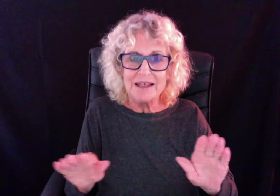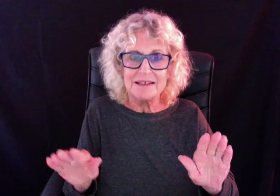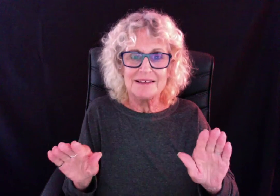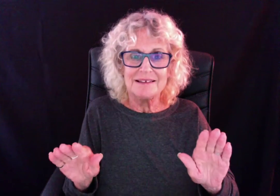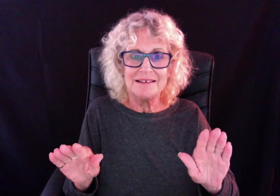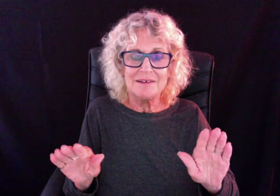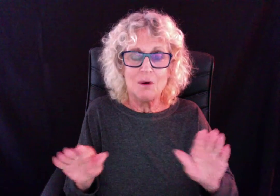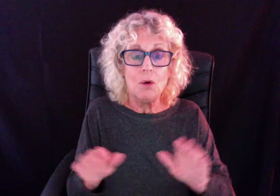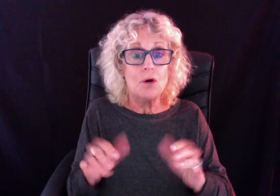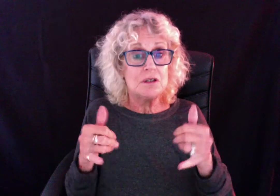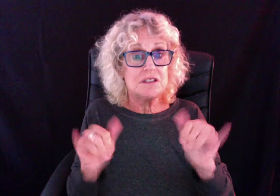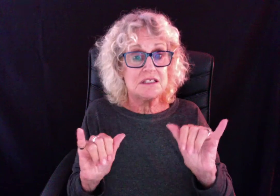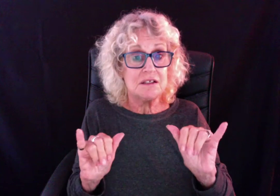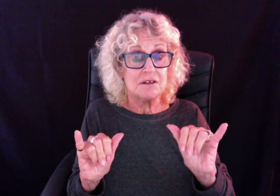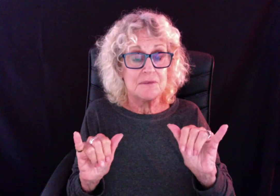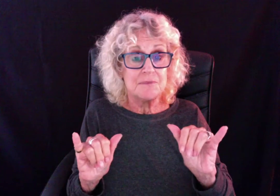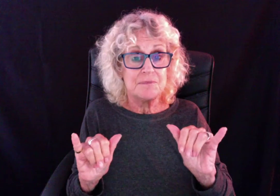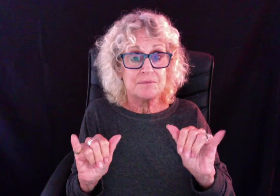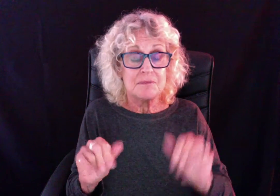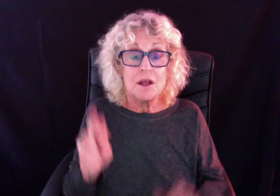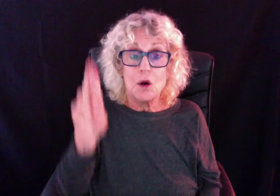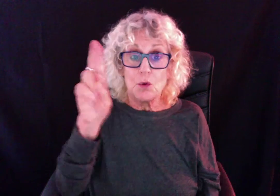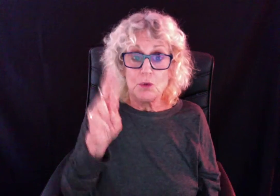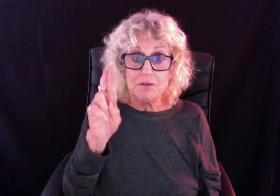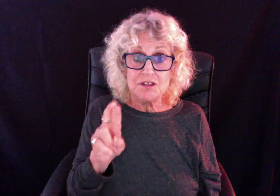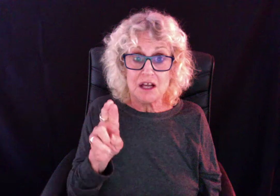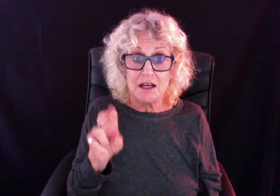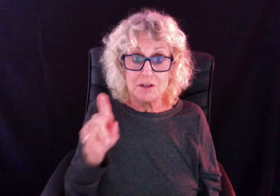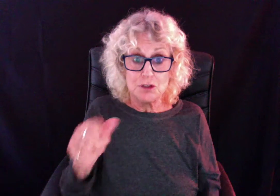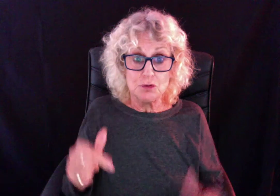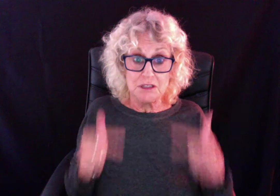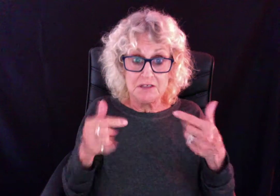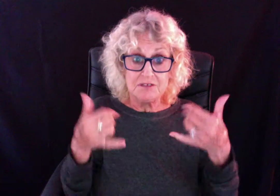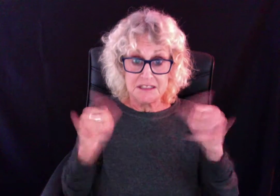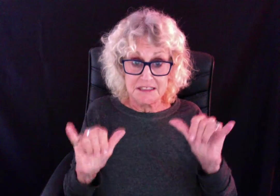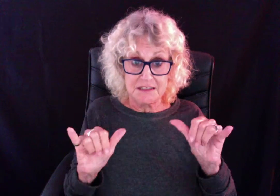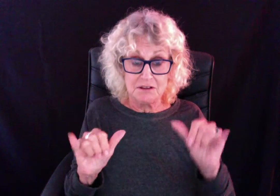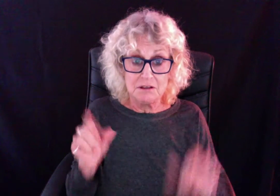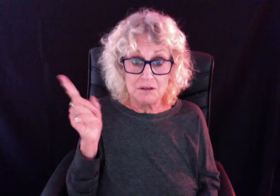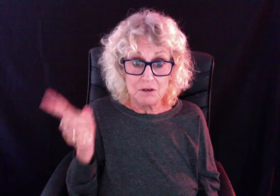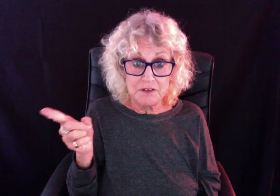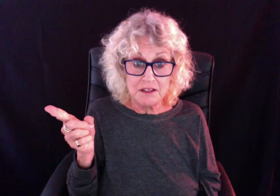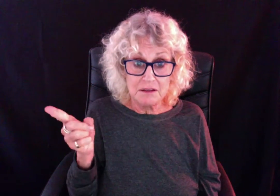Quiet. Or still. Riverside, you live still over there?